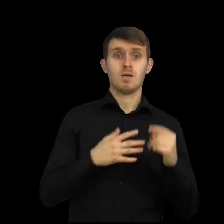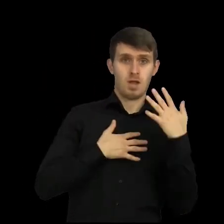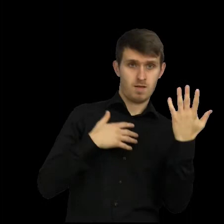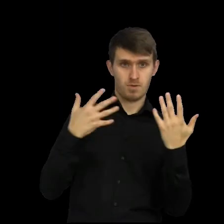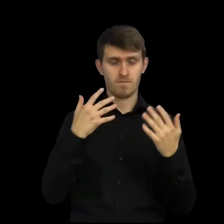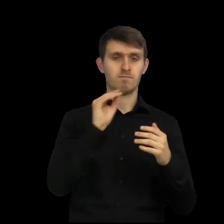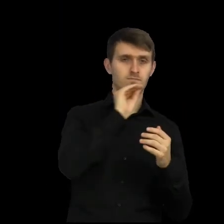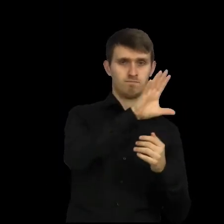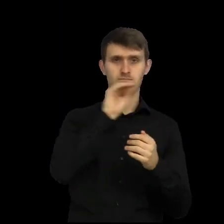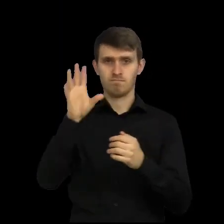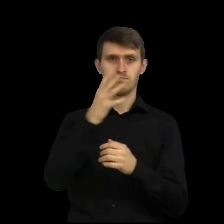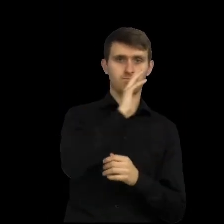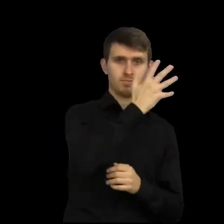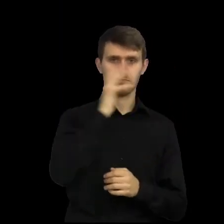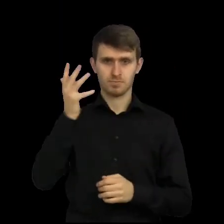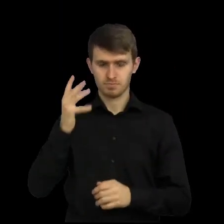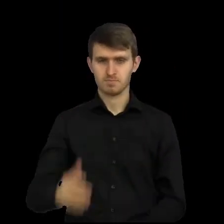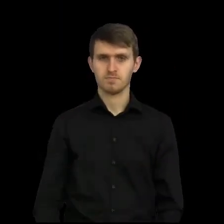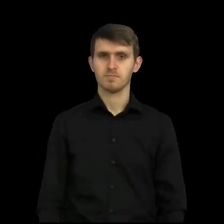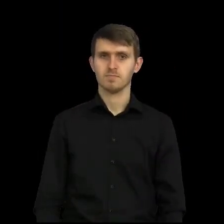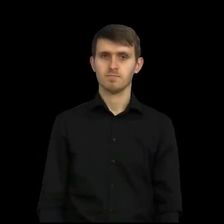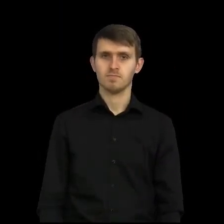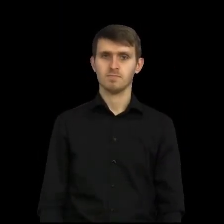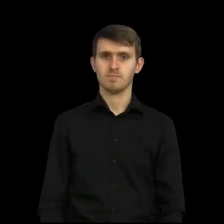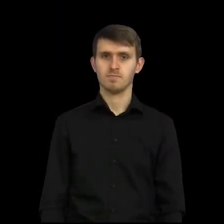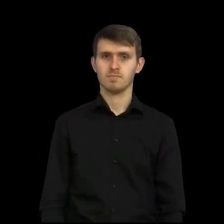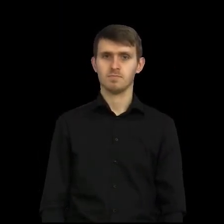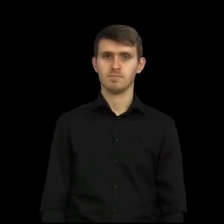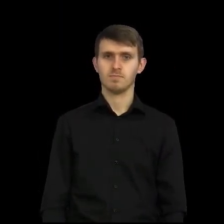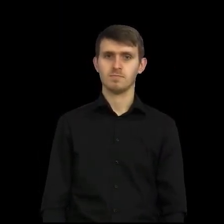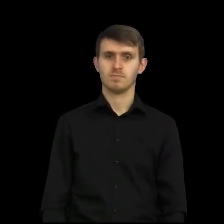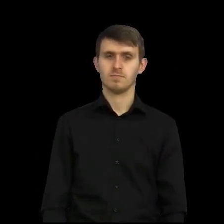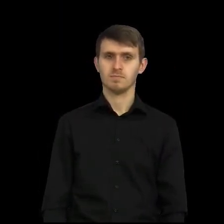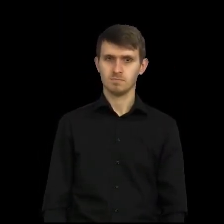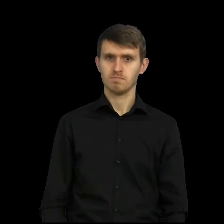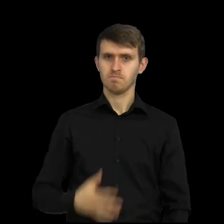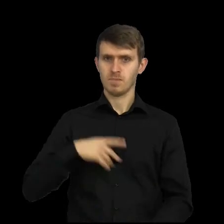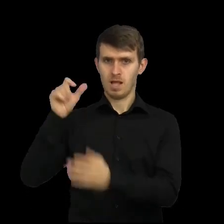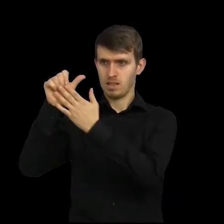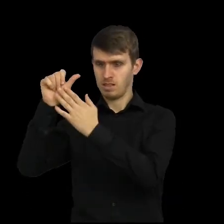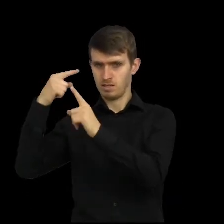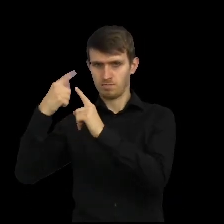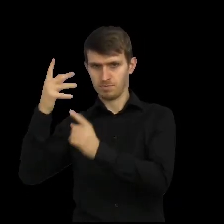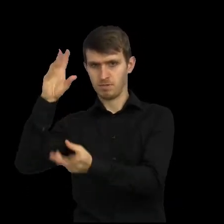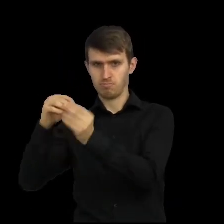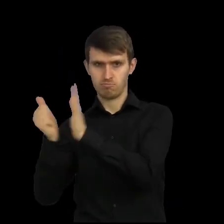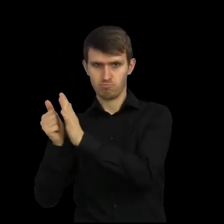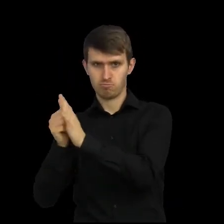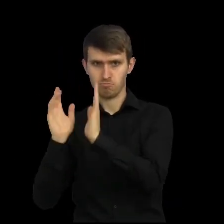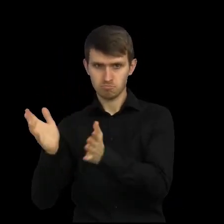sides. We can add 5 to both sides of this equation. We get 11 plus 5 is 16. 2x minus